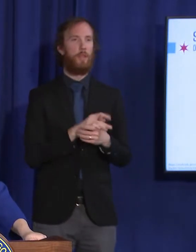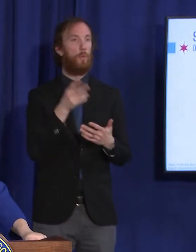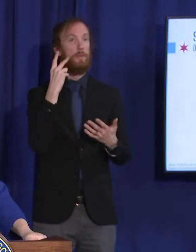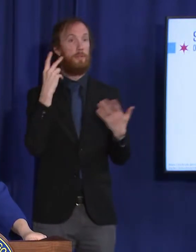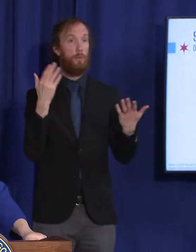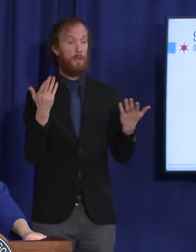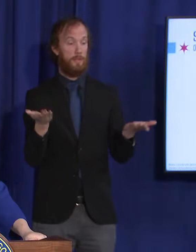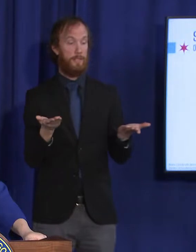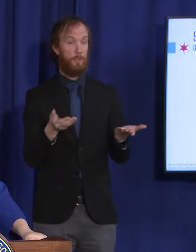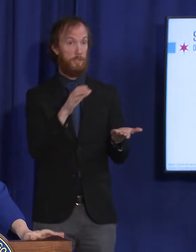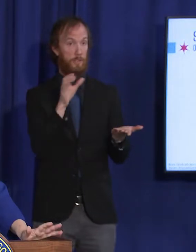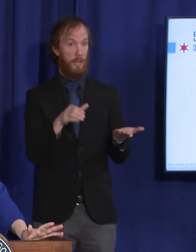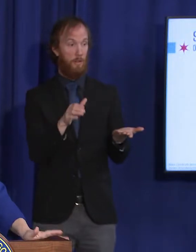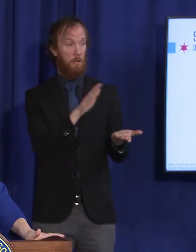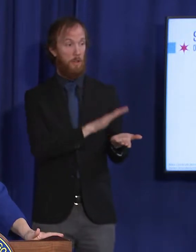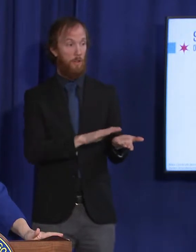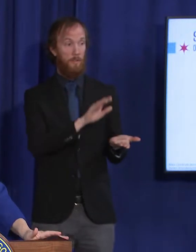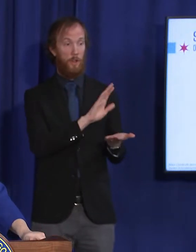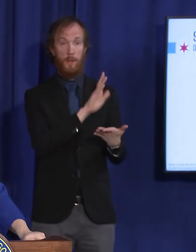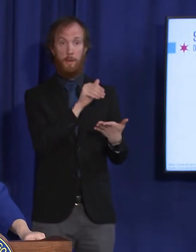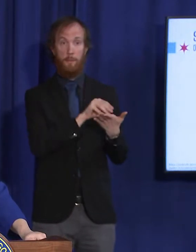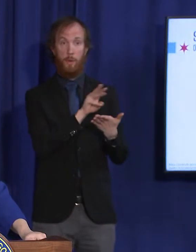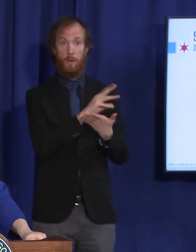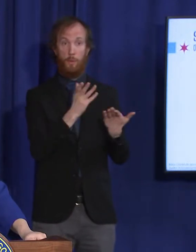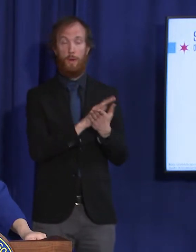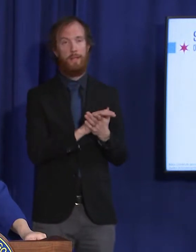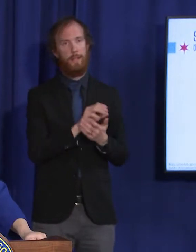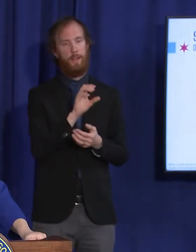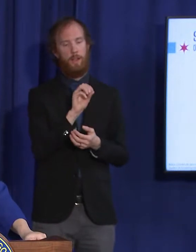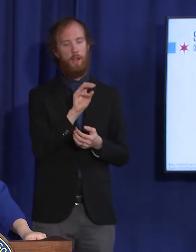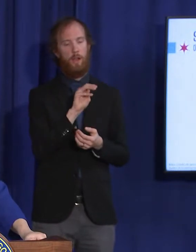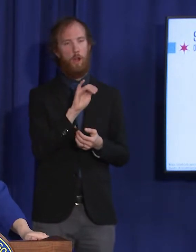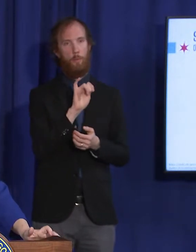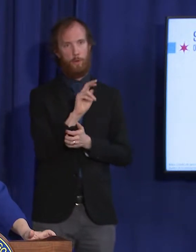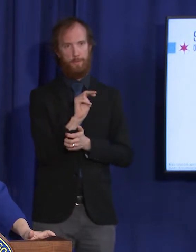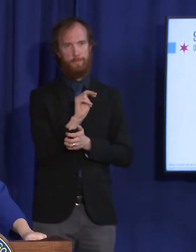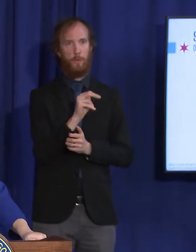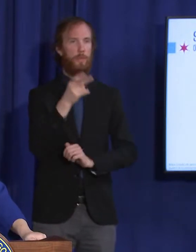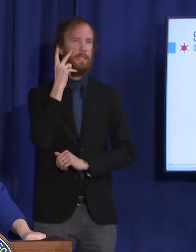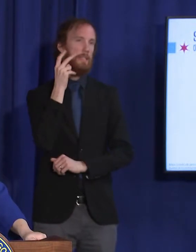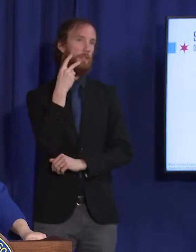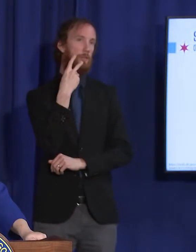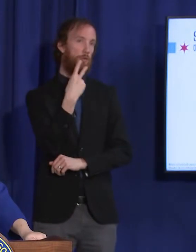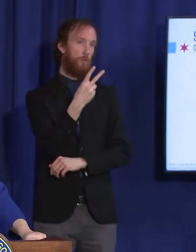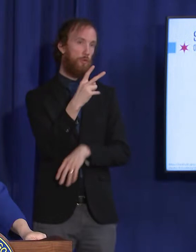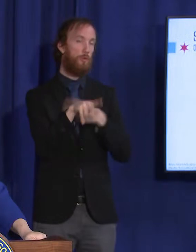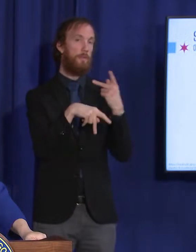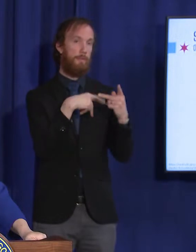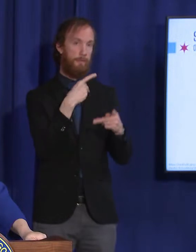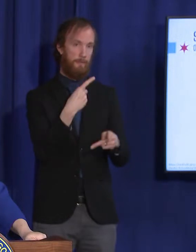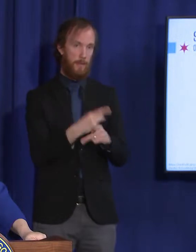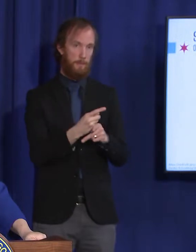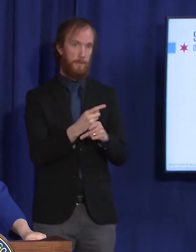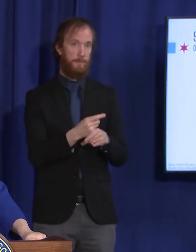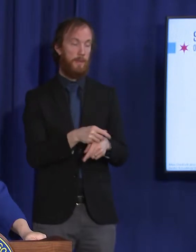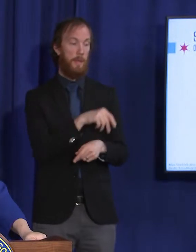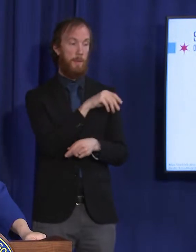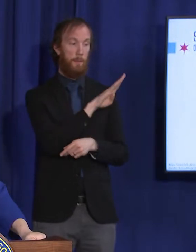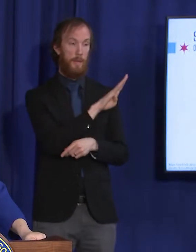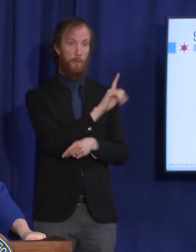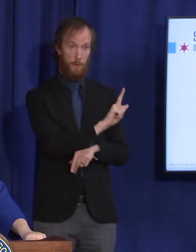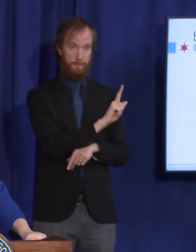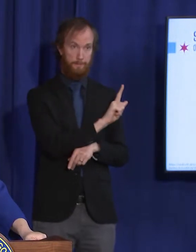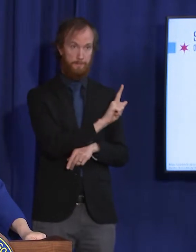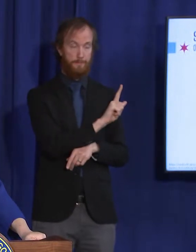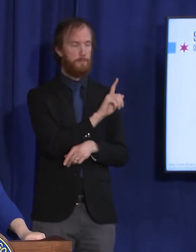in Chicago and across the Midwest is Omicron. We are seeing 2 primary subvariants of Omicron. The B1, which